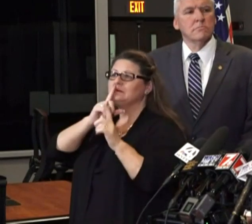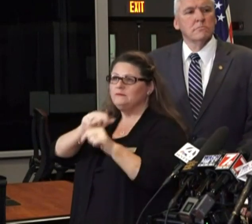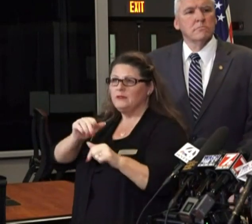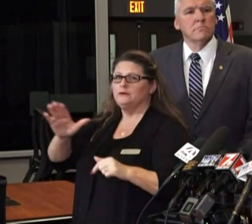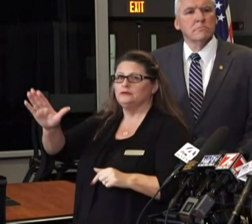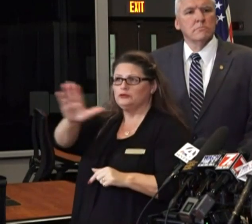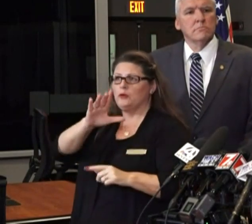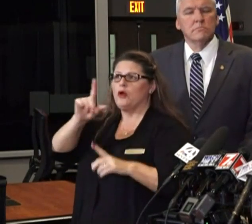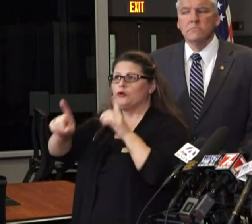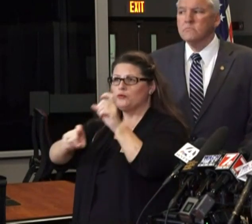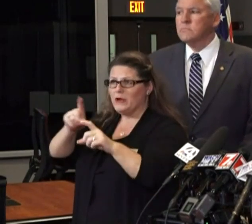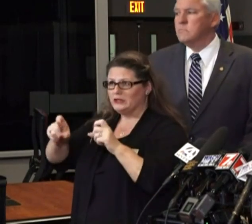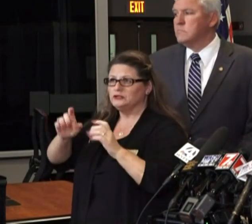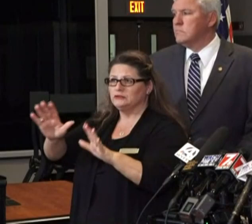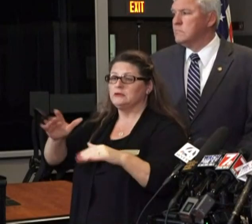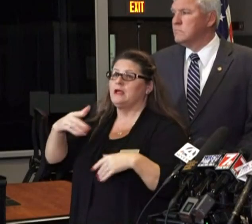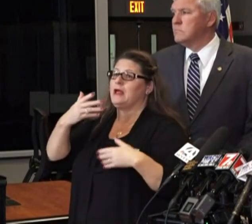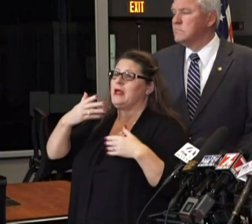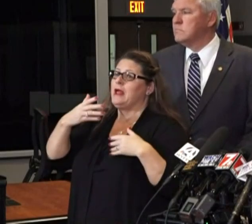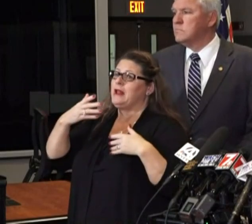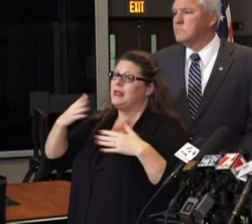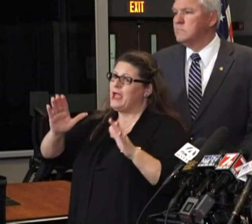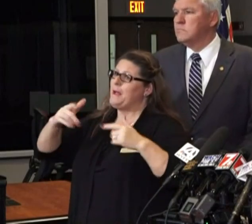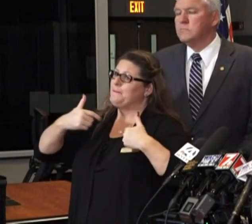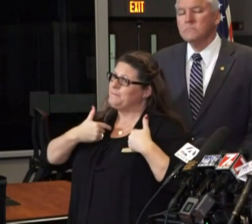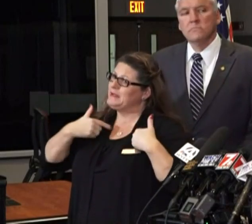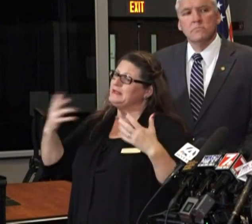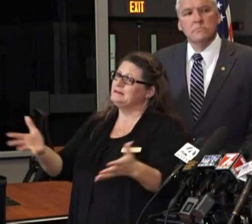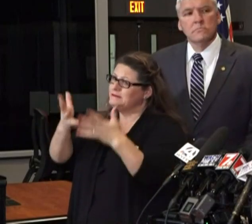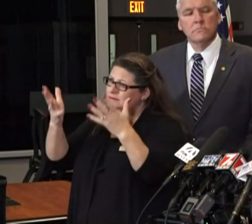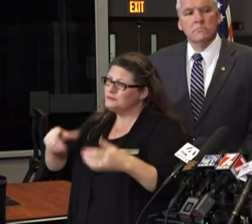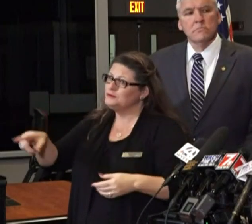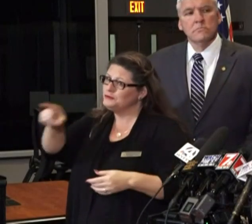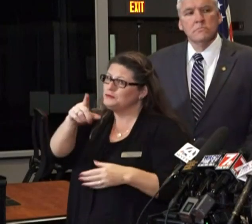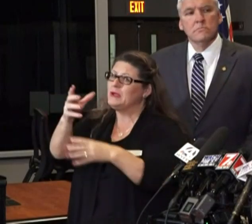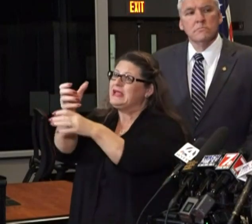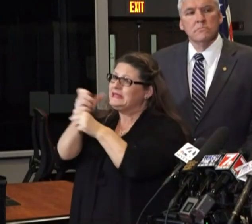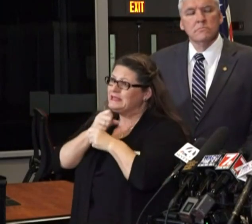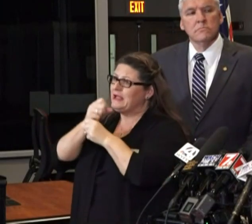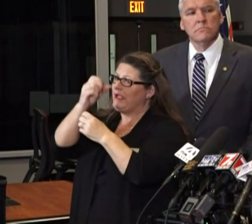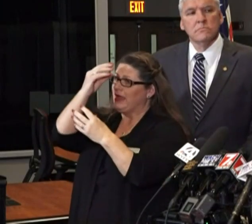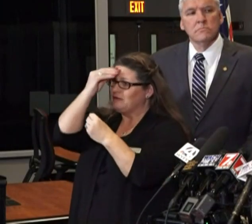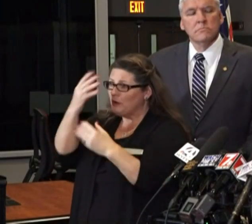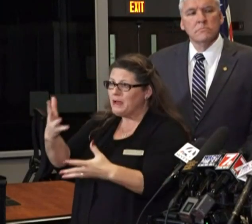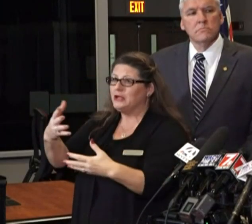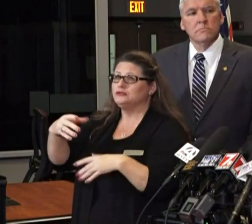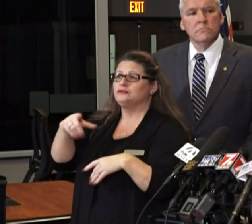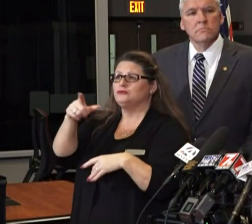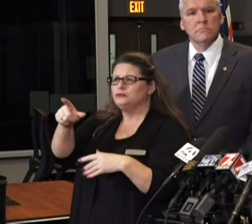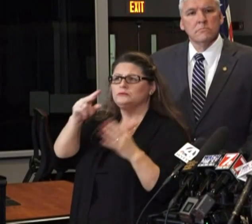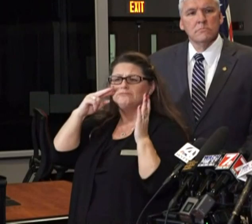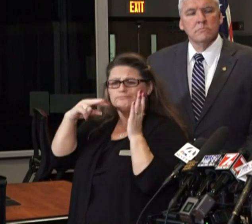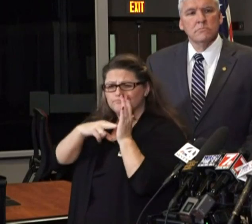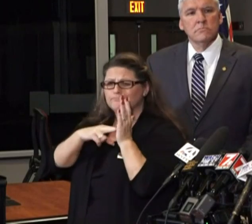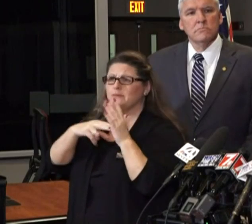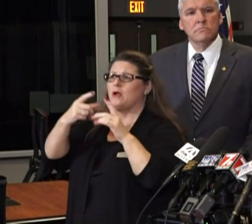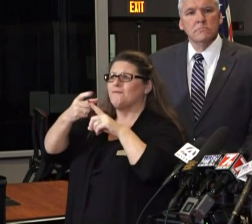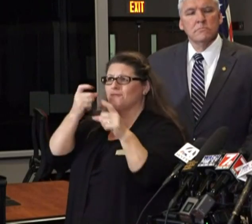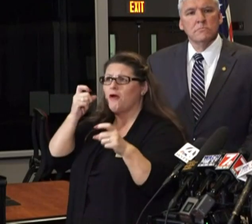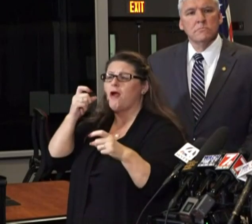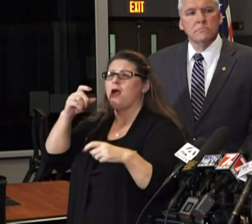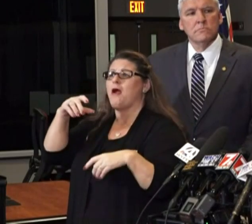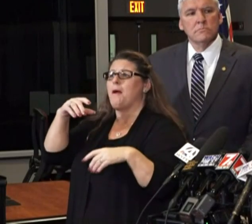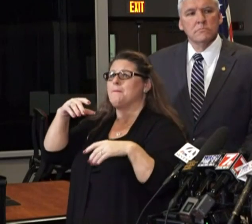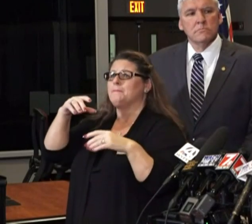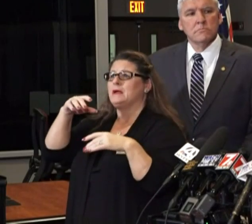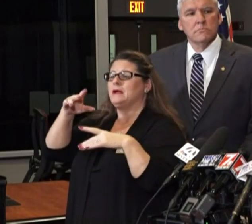And I'd urge everyone, again, all the people out there, to get your information from these official sources. You don't want to respond to rumors